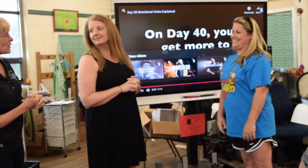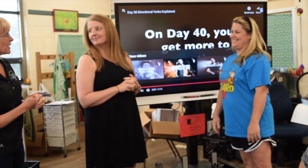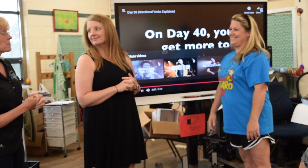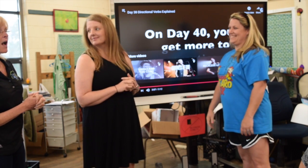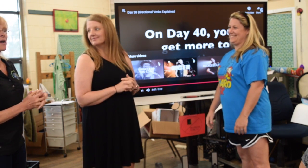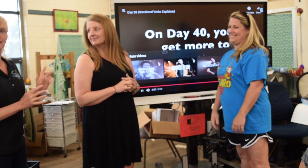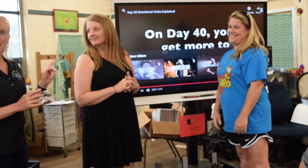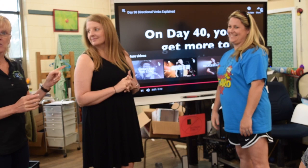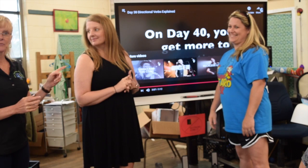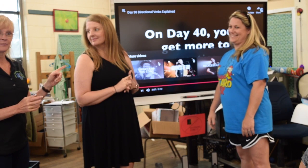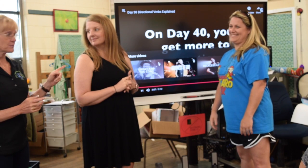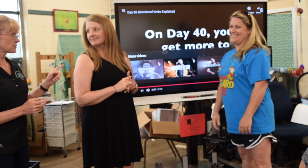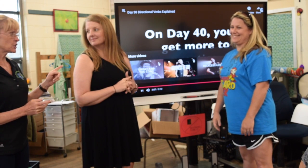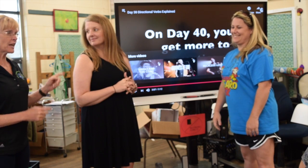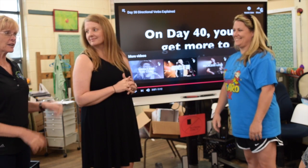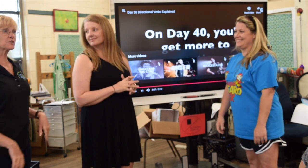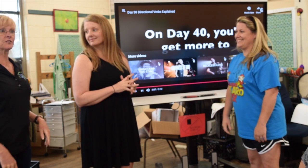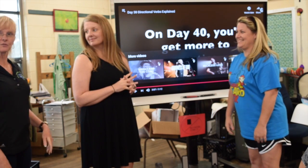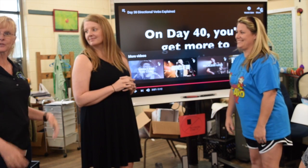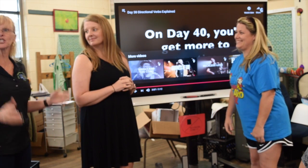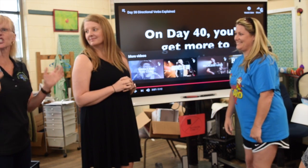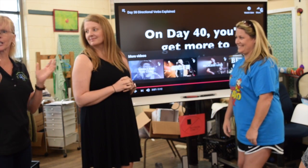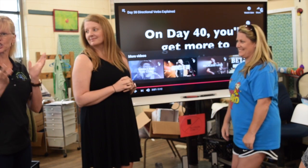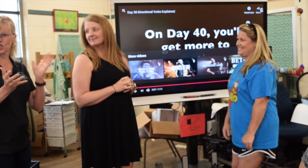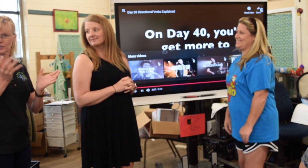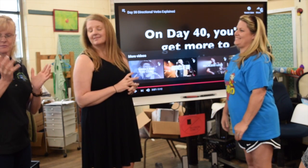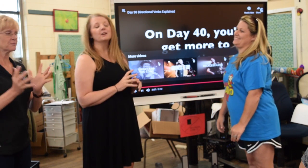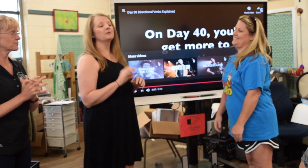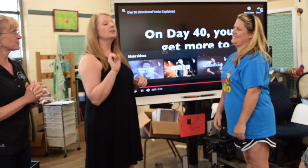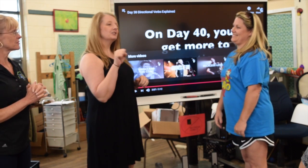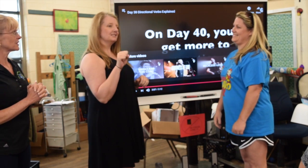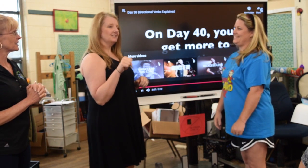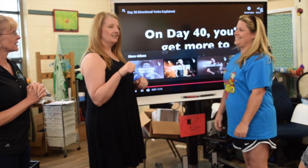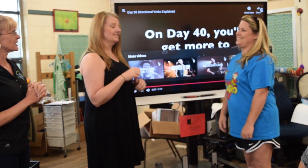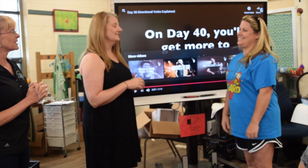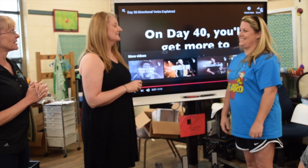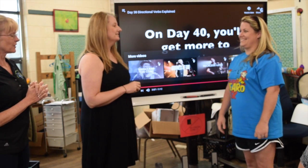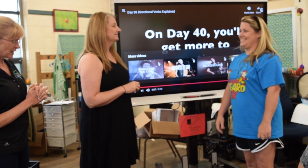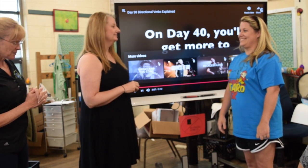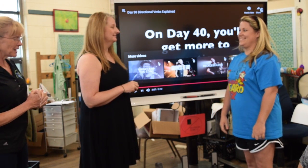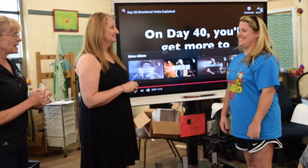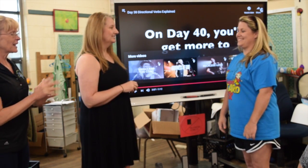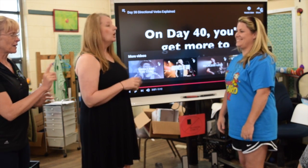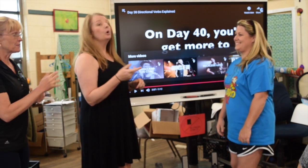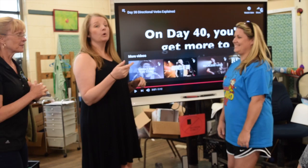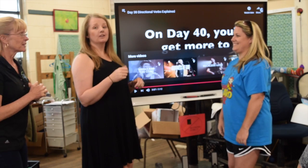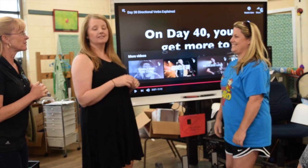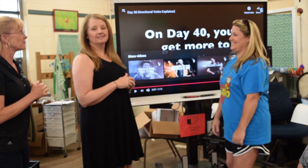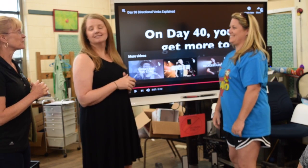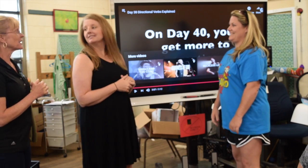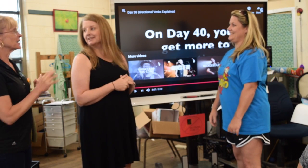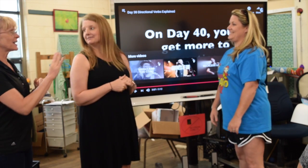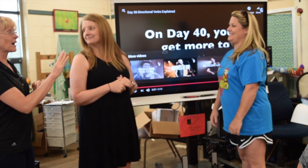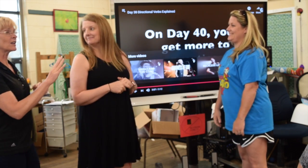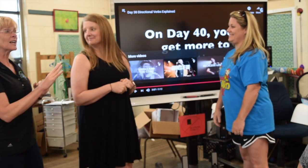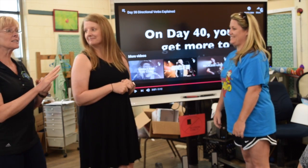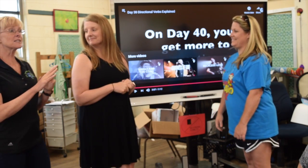Okay, now, she answered with a gesture. I could have said yes. Okay, now, Or, now let's